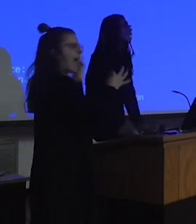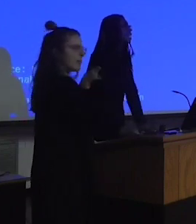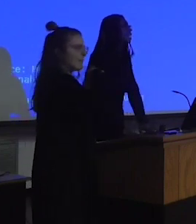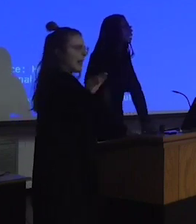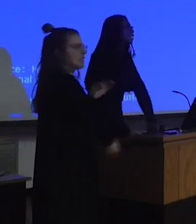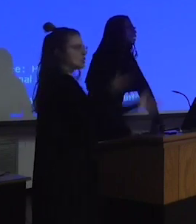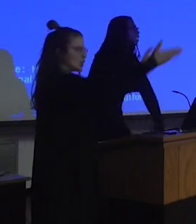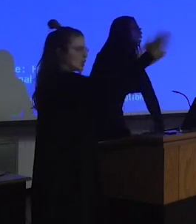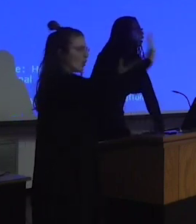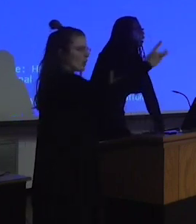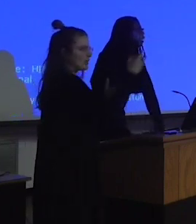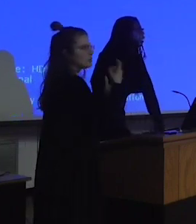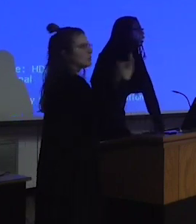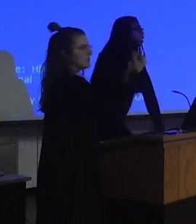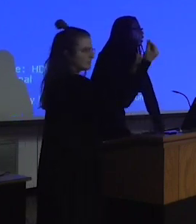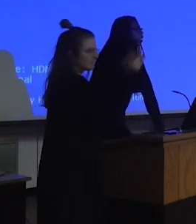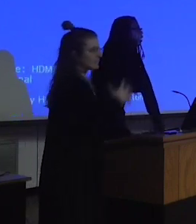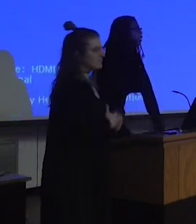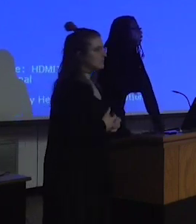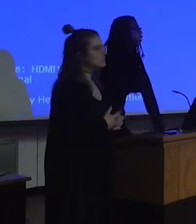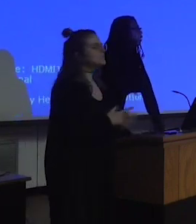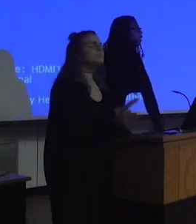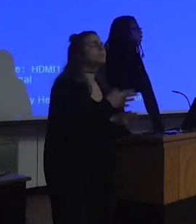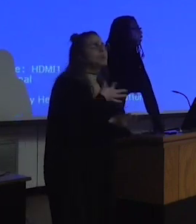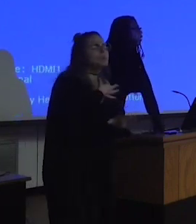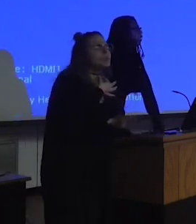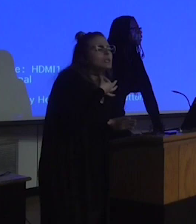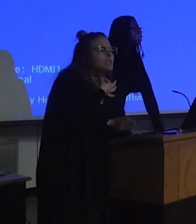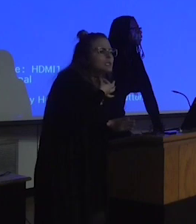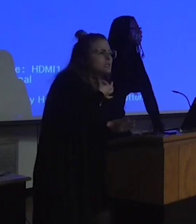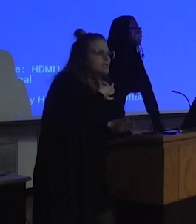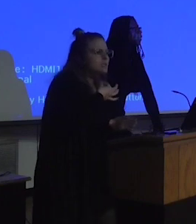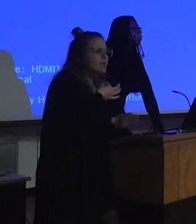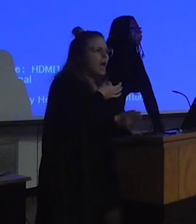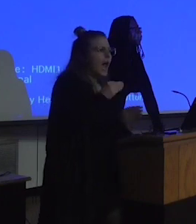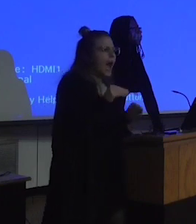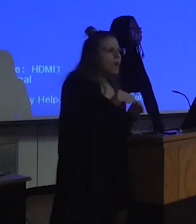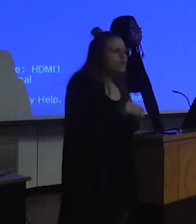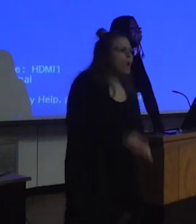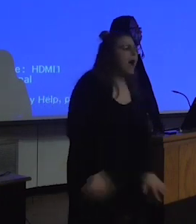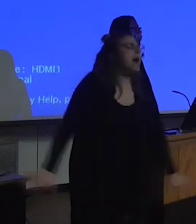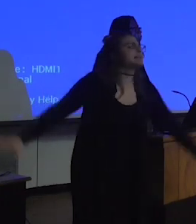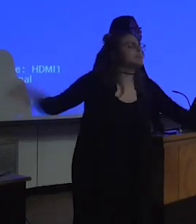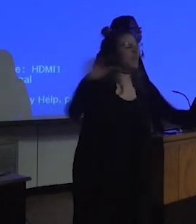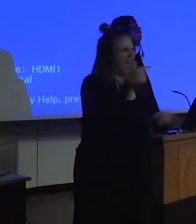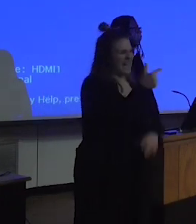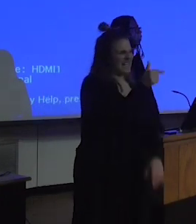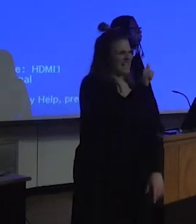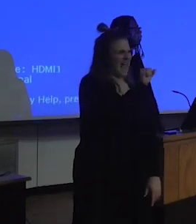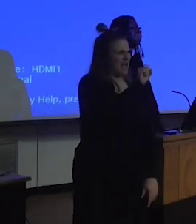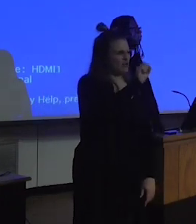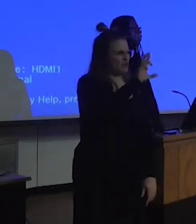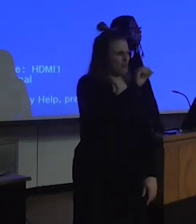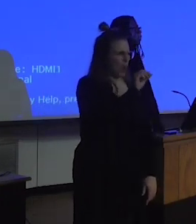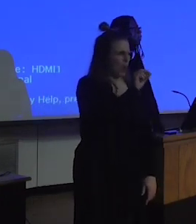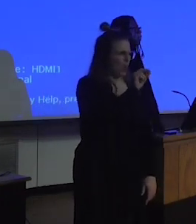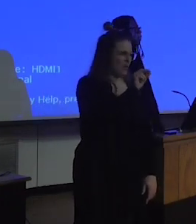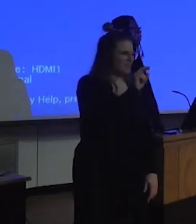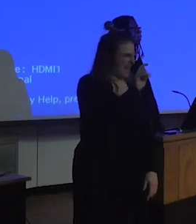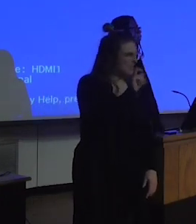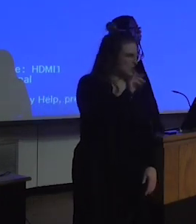had your question. I'm curious, how widespread is the concept of gastro-nationalism, and is it always,